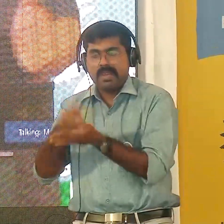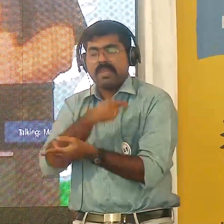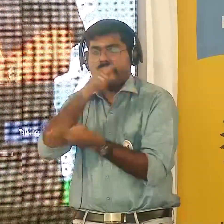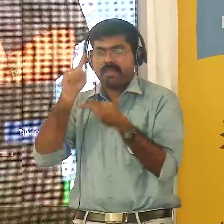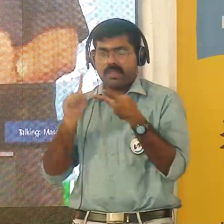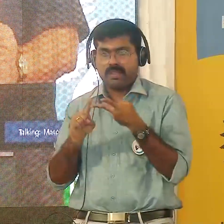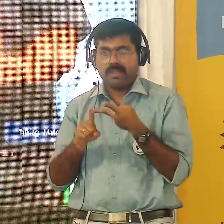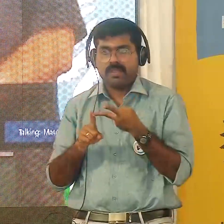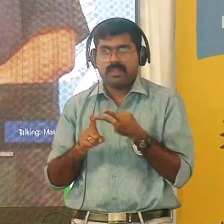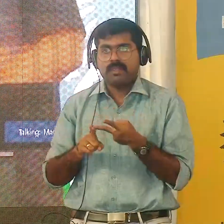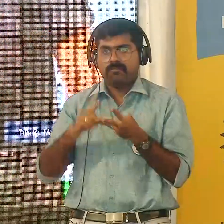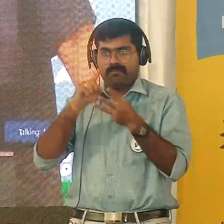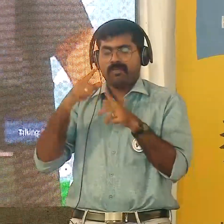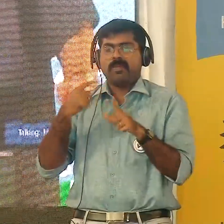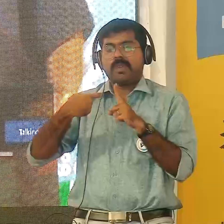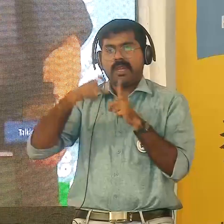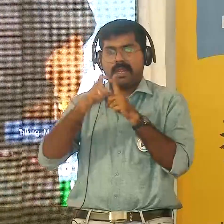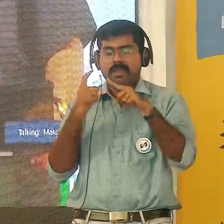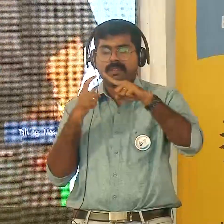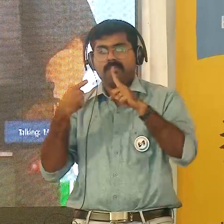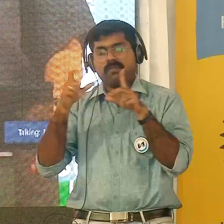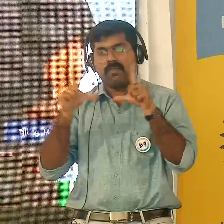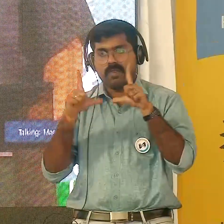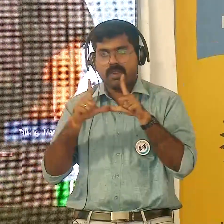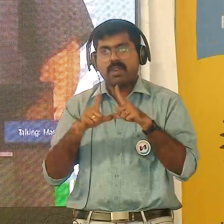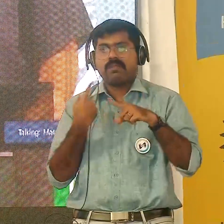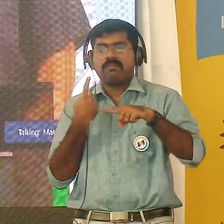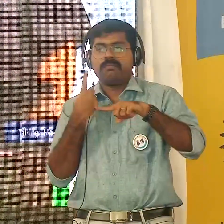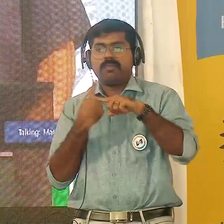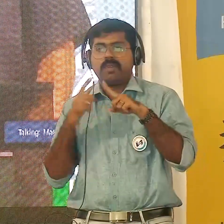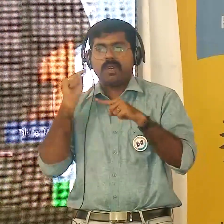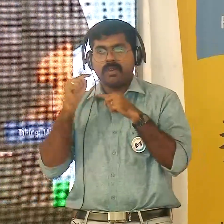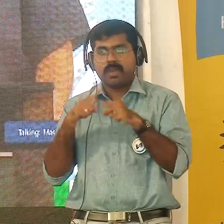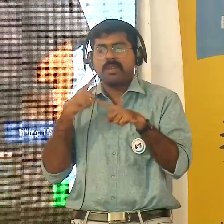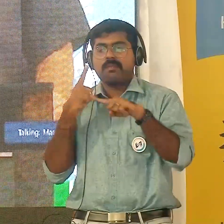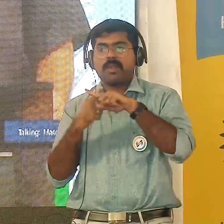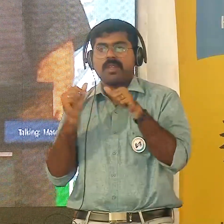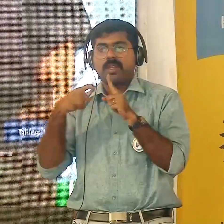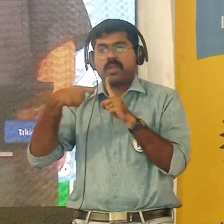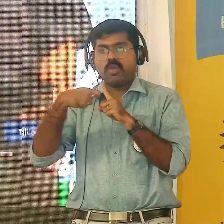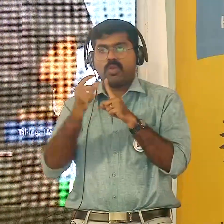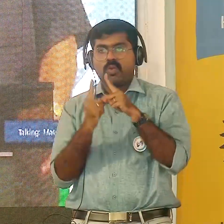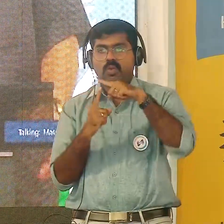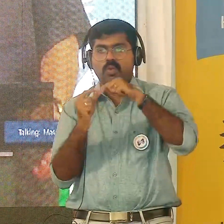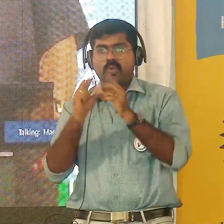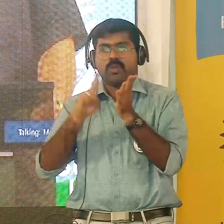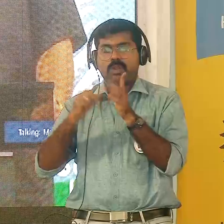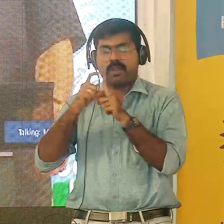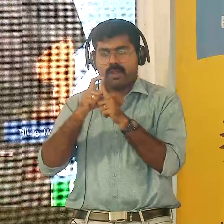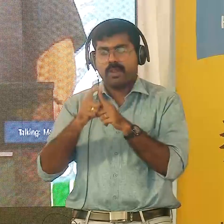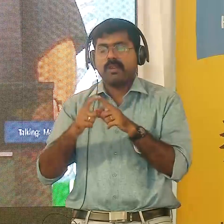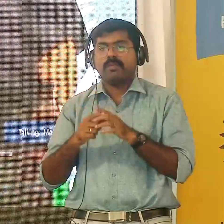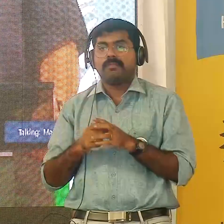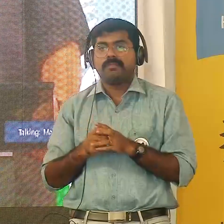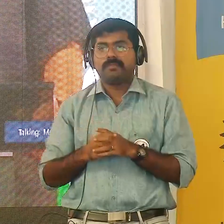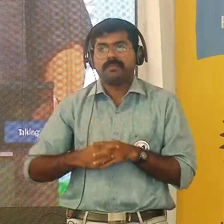these 3 districts plus Kuttanad, the idea of looking at districts more carefully